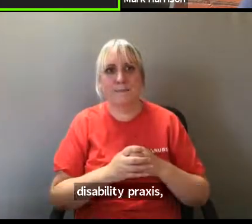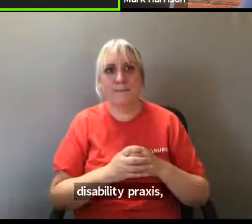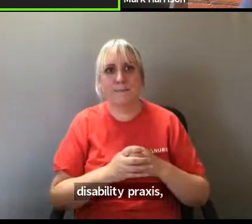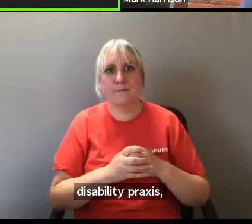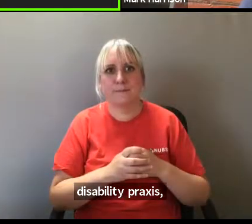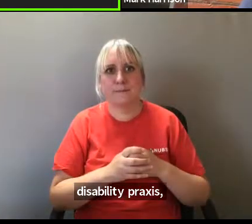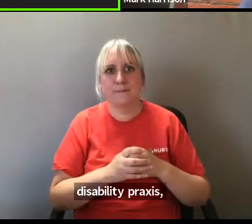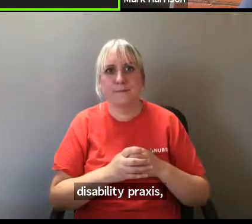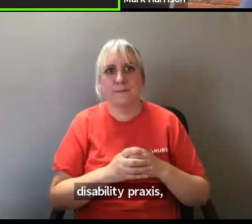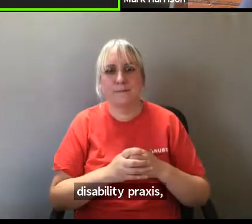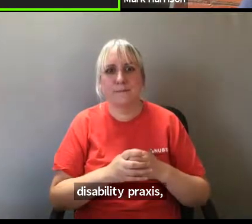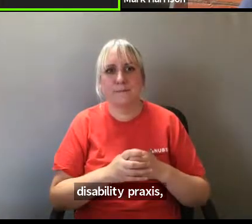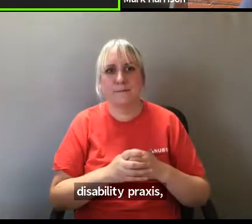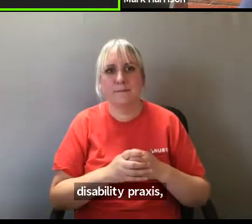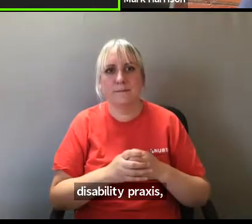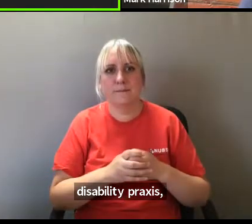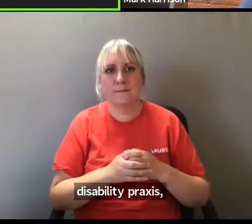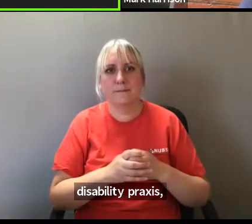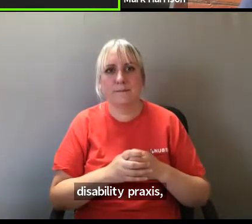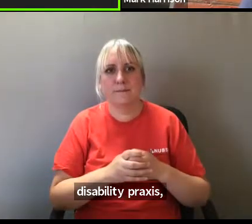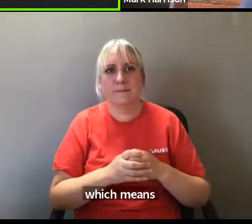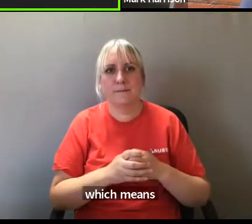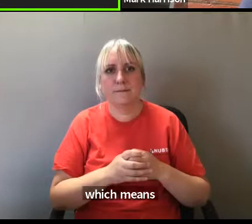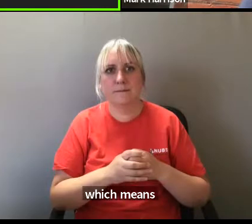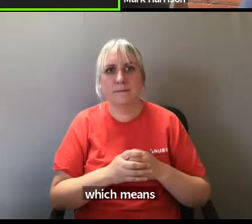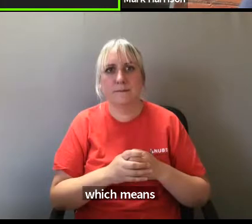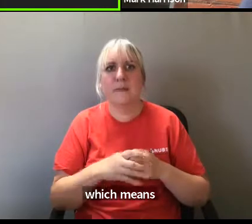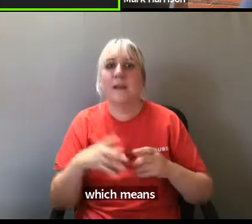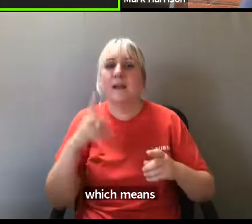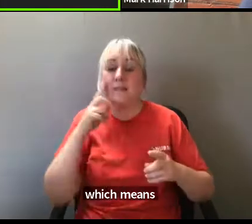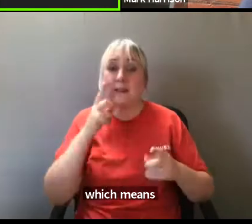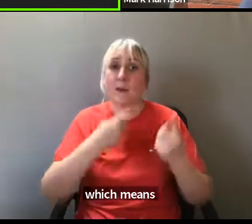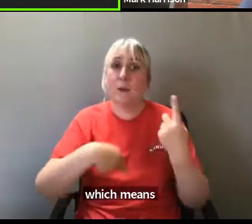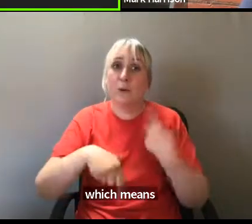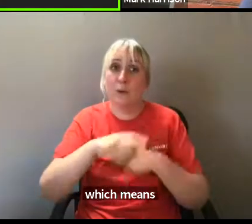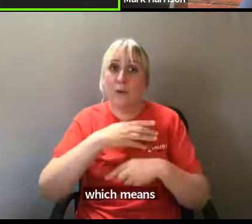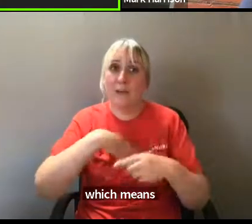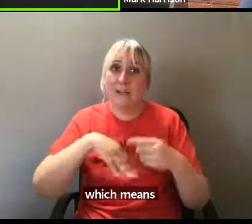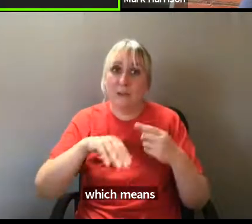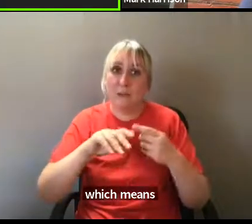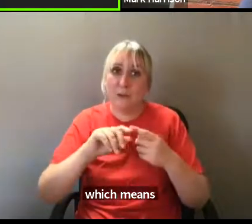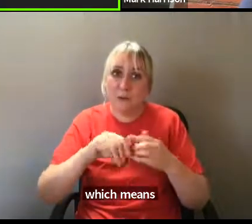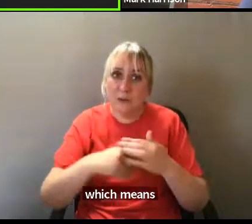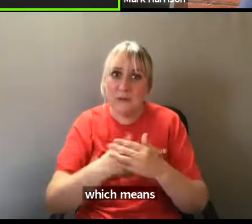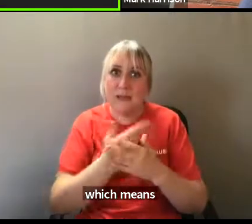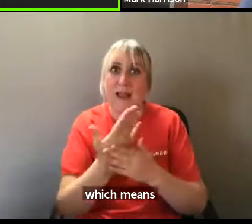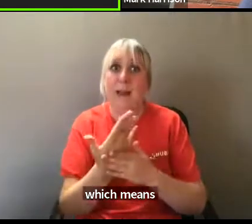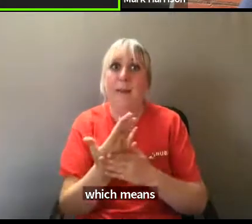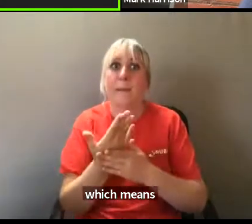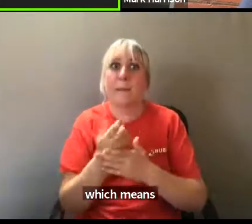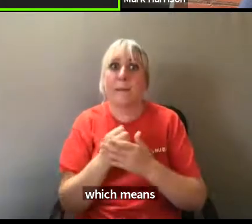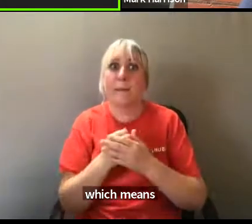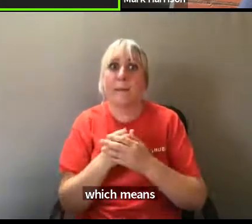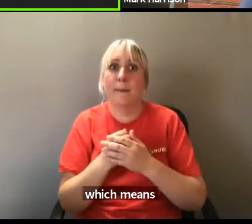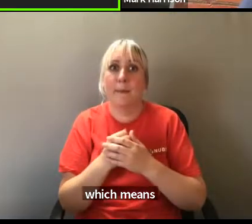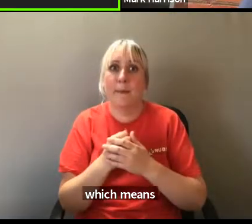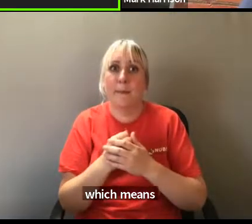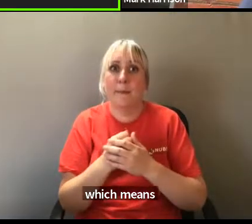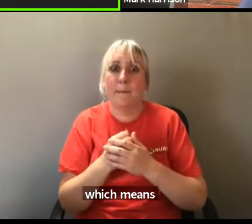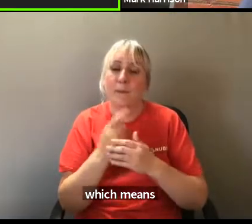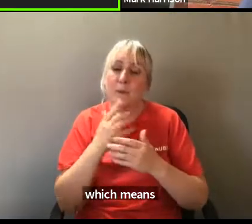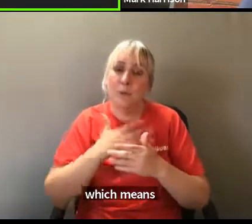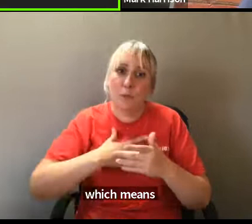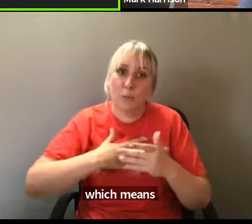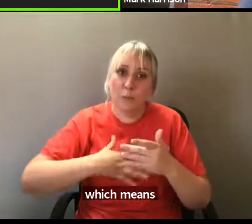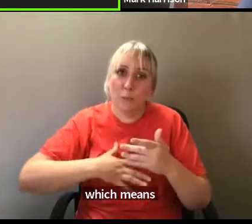circuit process. We develop a theory, we reflect